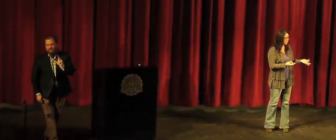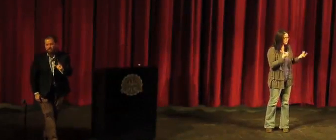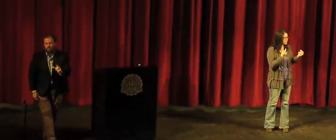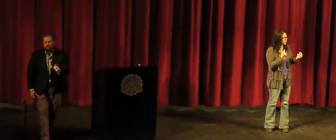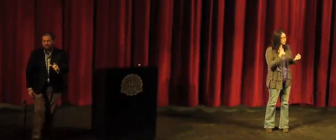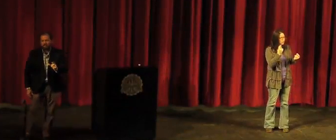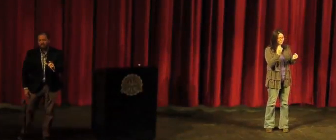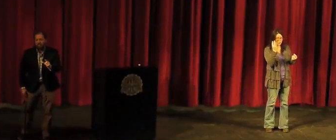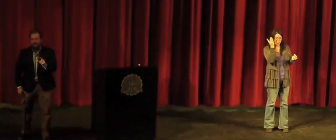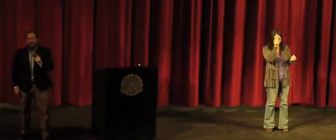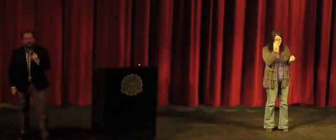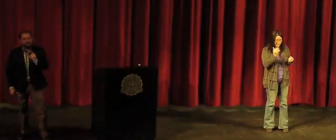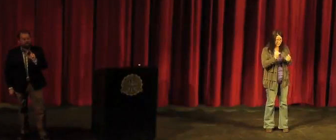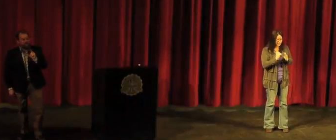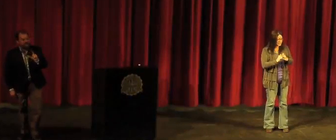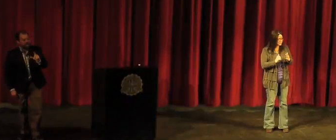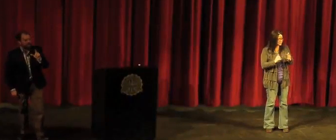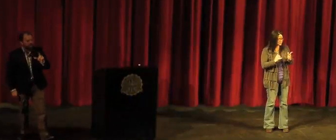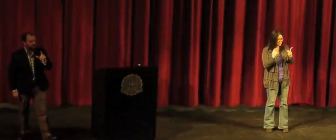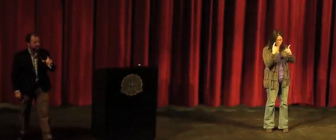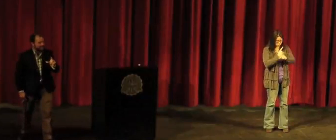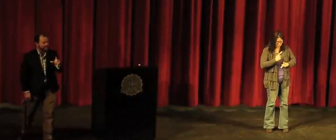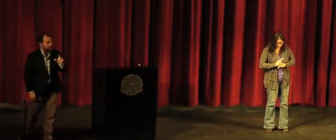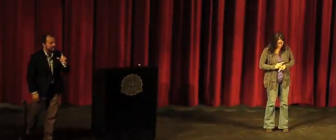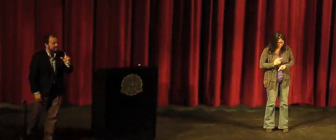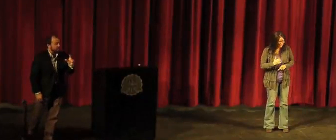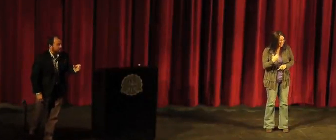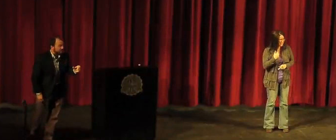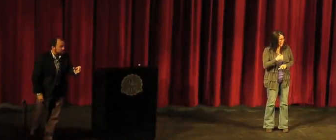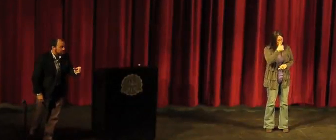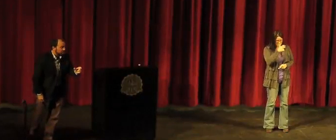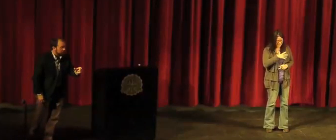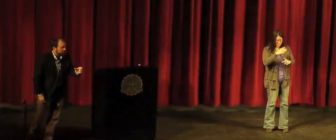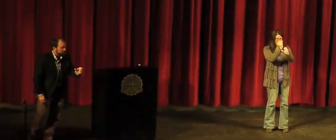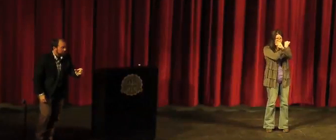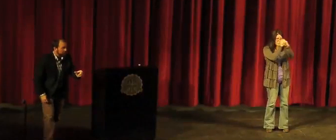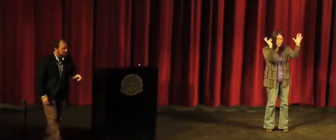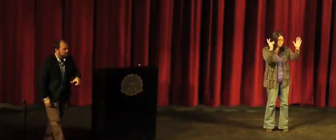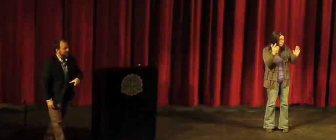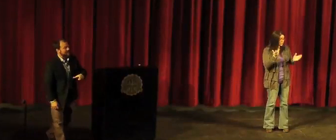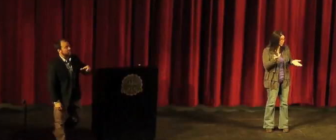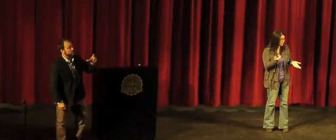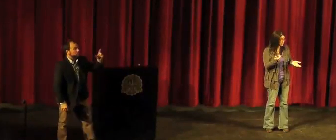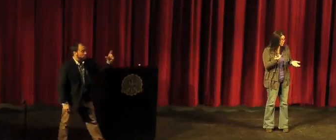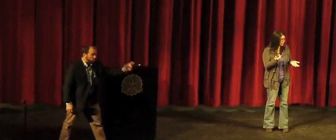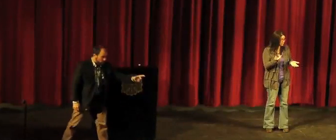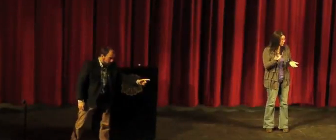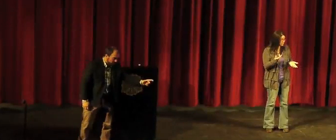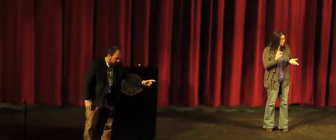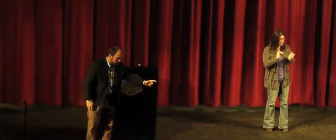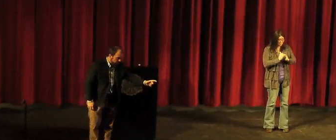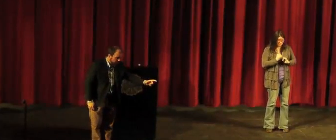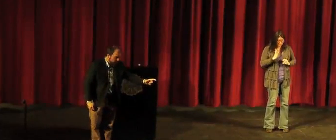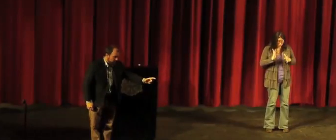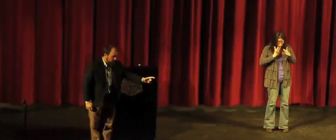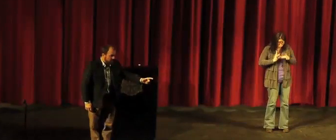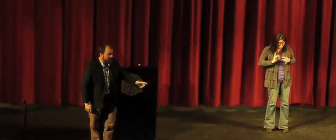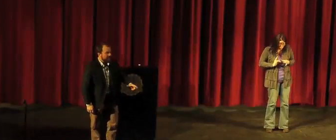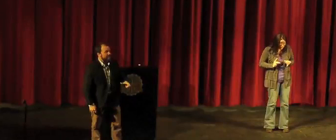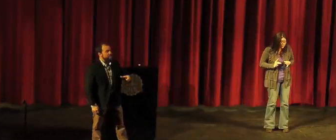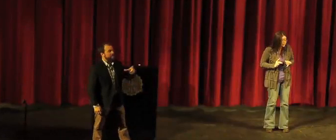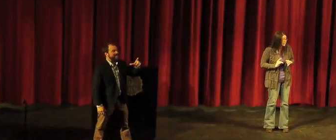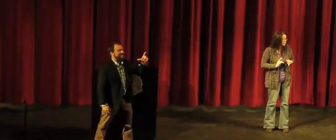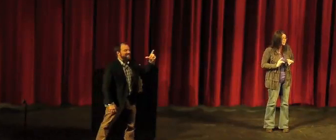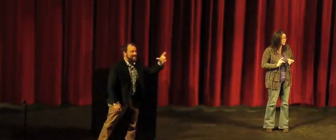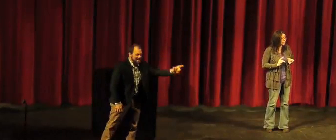as a conscription of that young man's imagination by a story